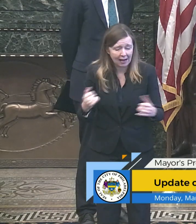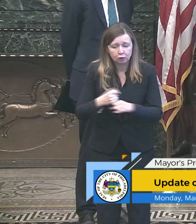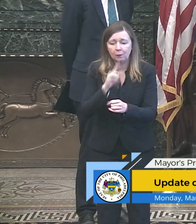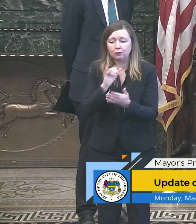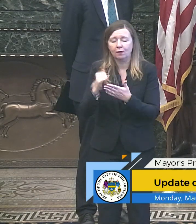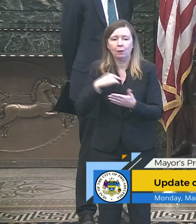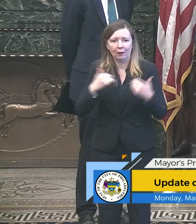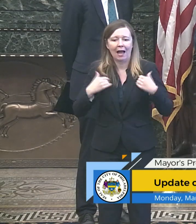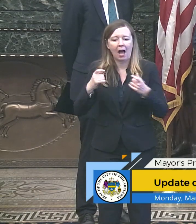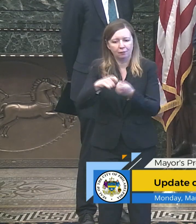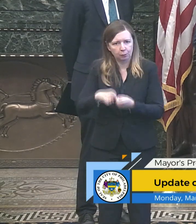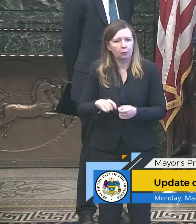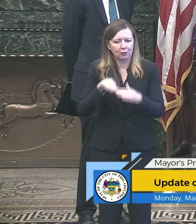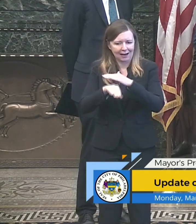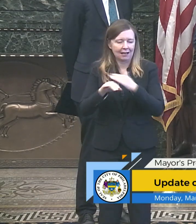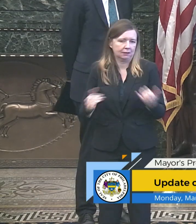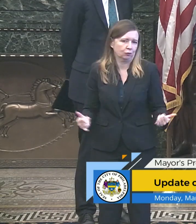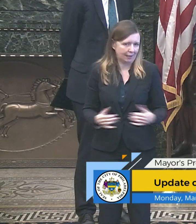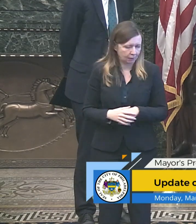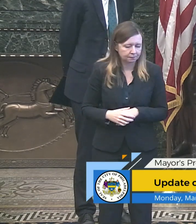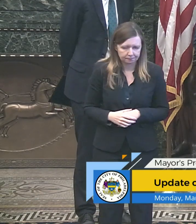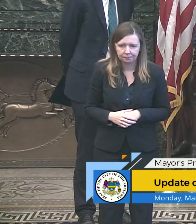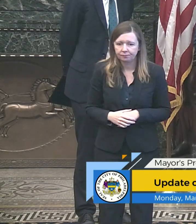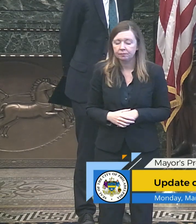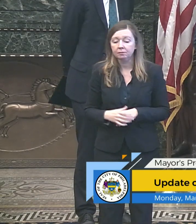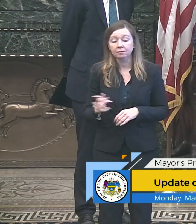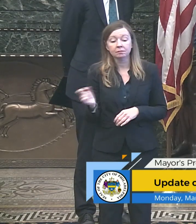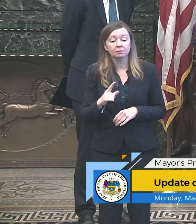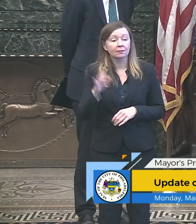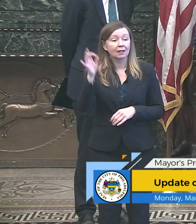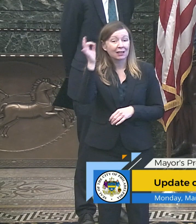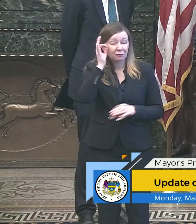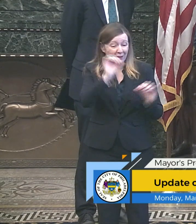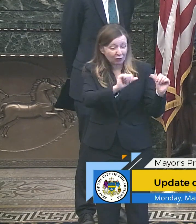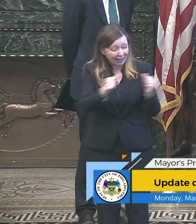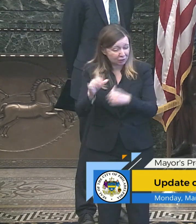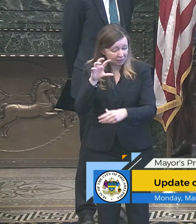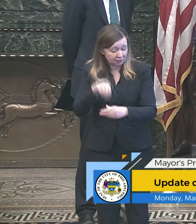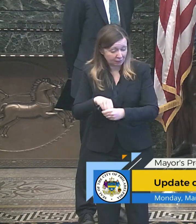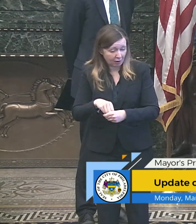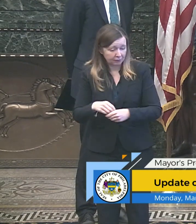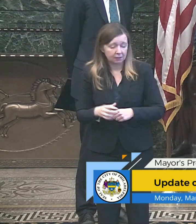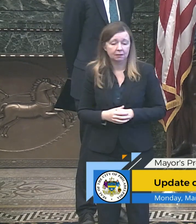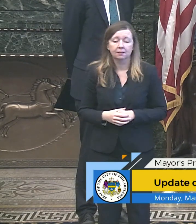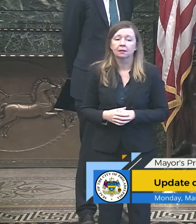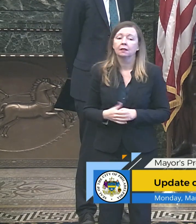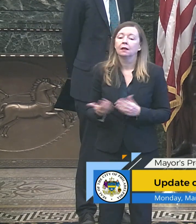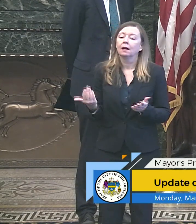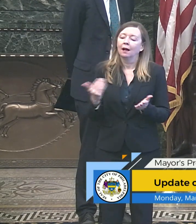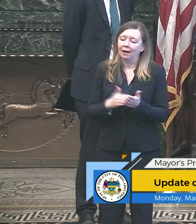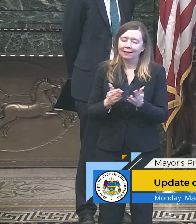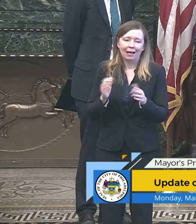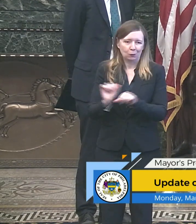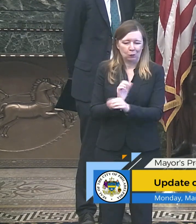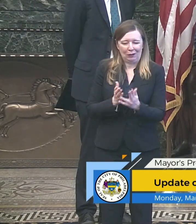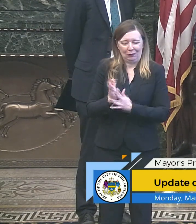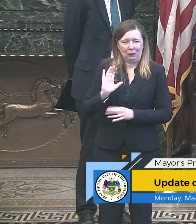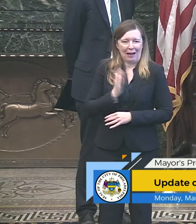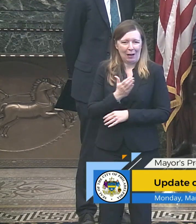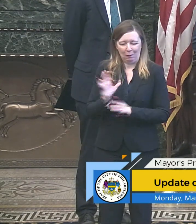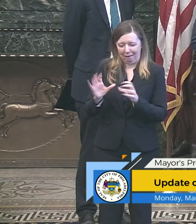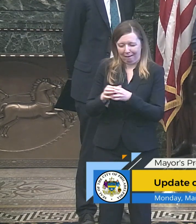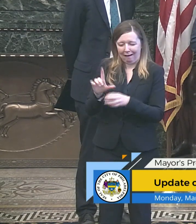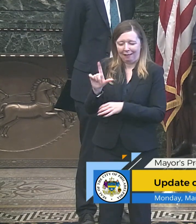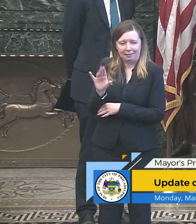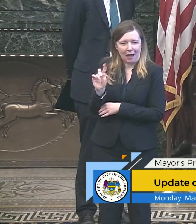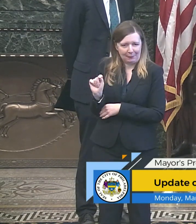sure we have appropriate access right now. And any federal agencies in particular? Again, we're working through our lobbyists to access